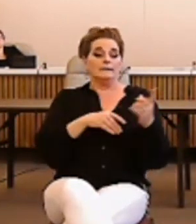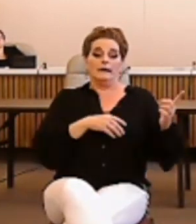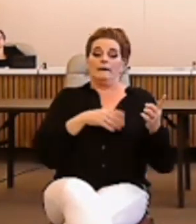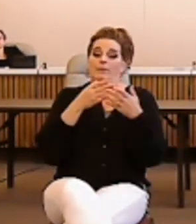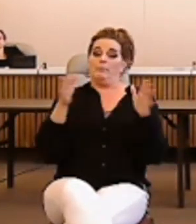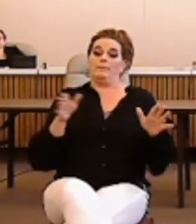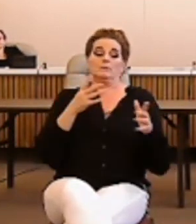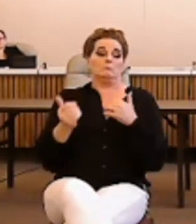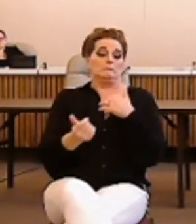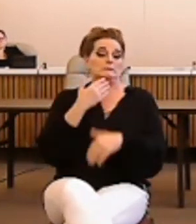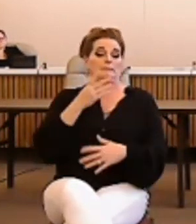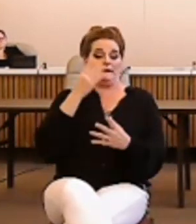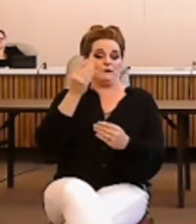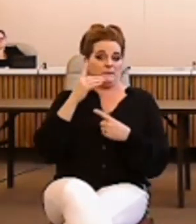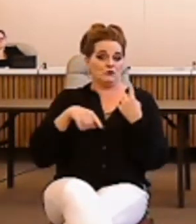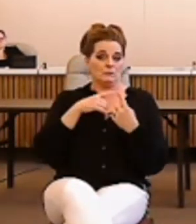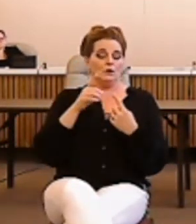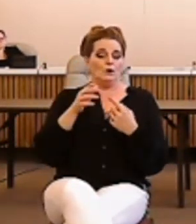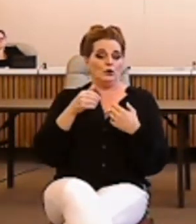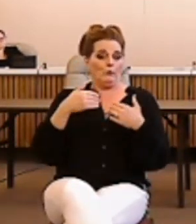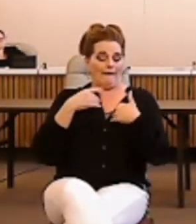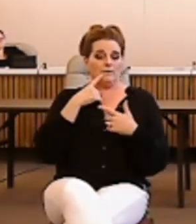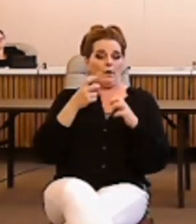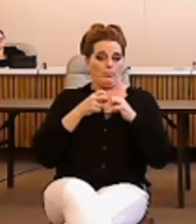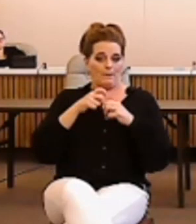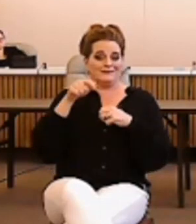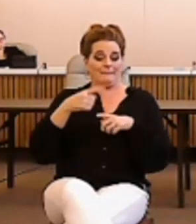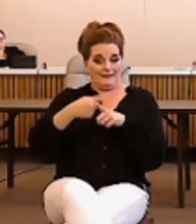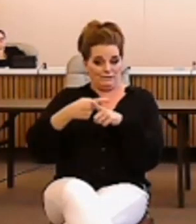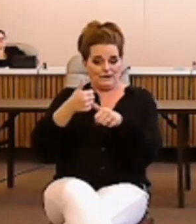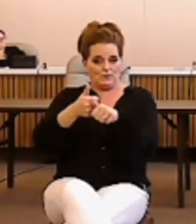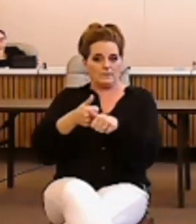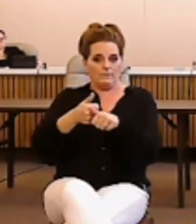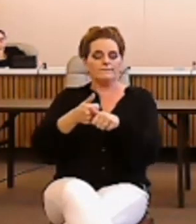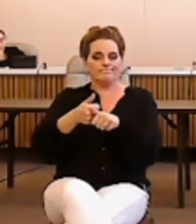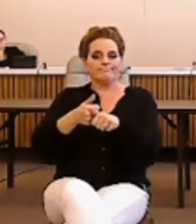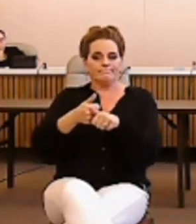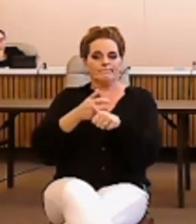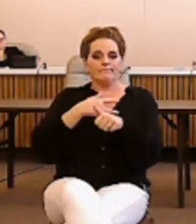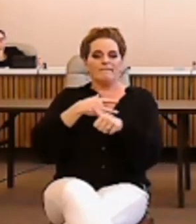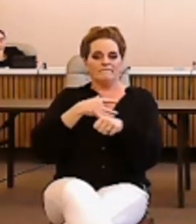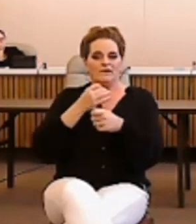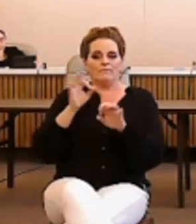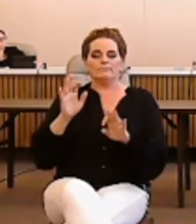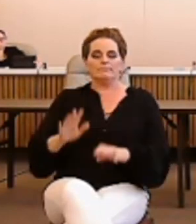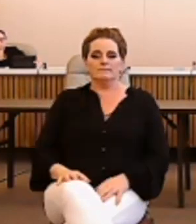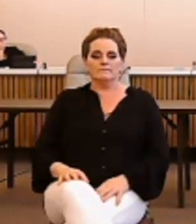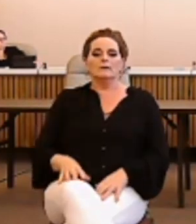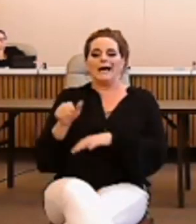send me any information you have about the problems of that intersection, feel free. I will forward those on to